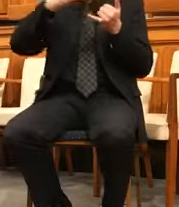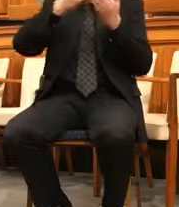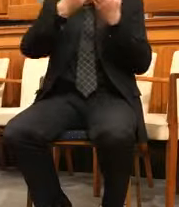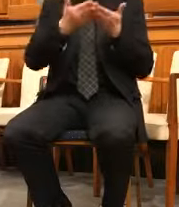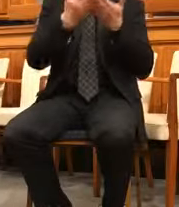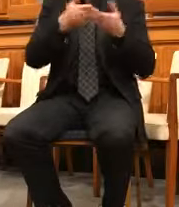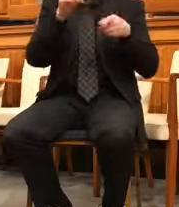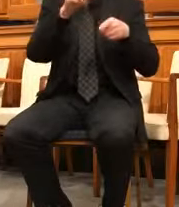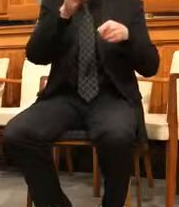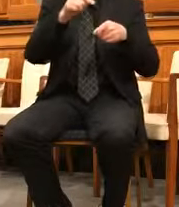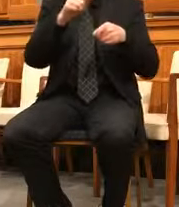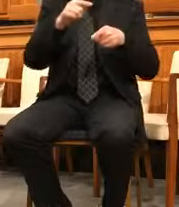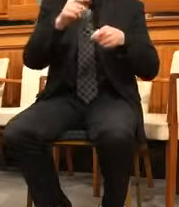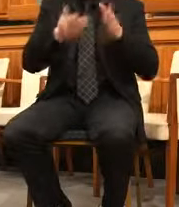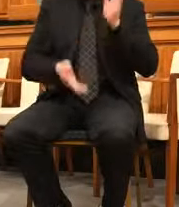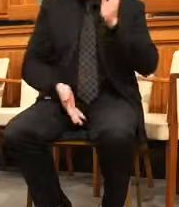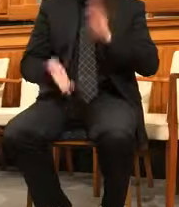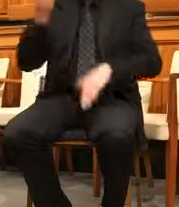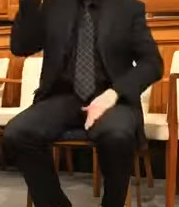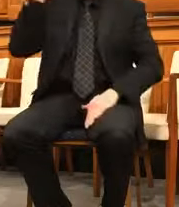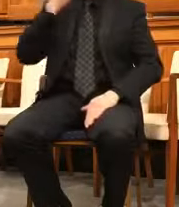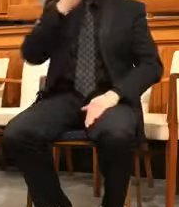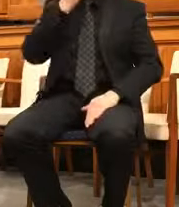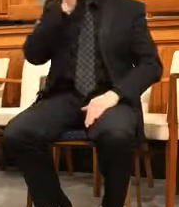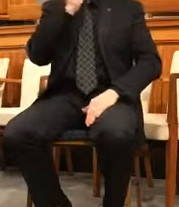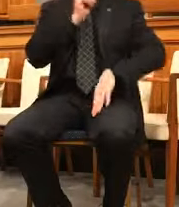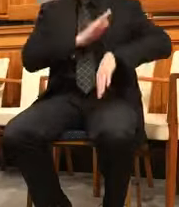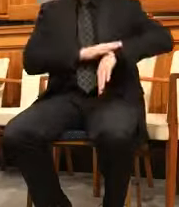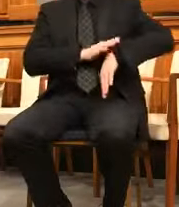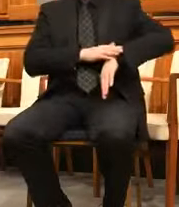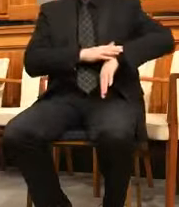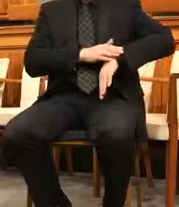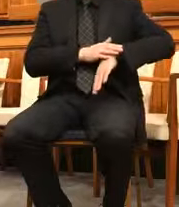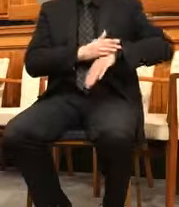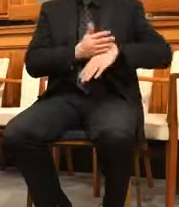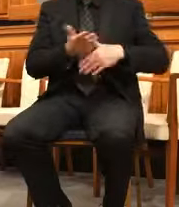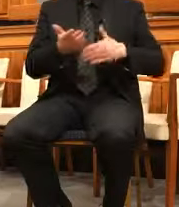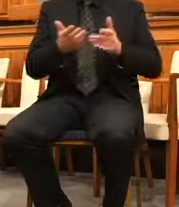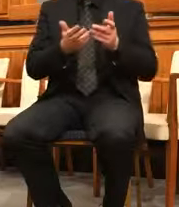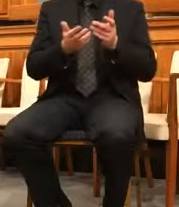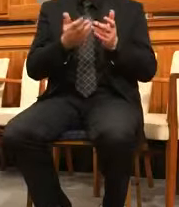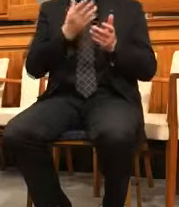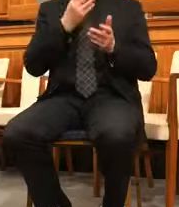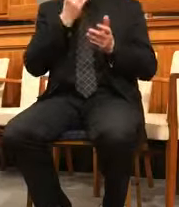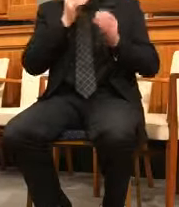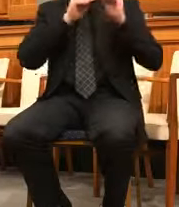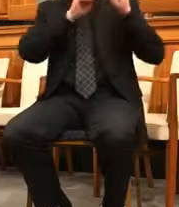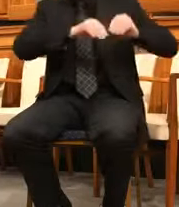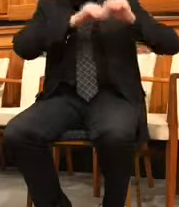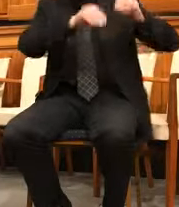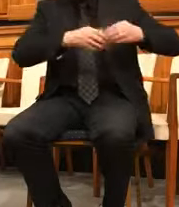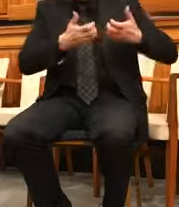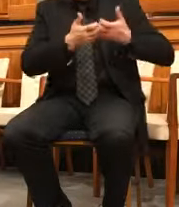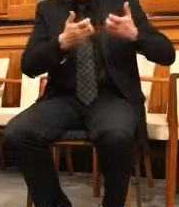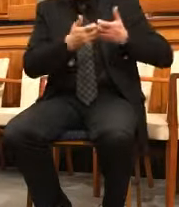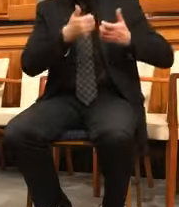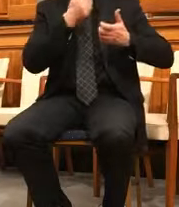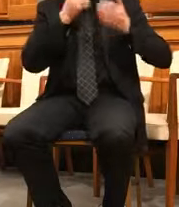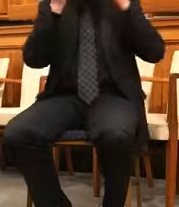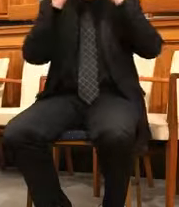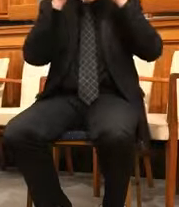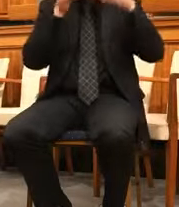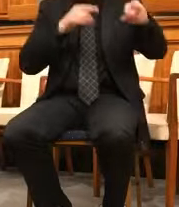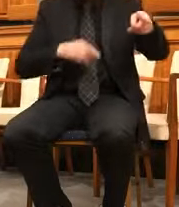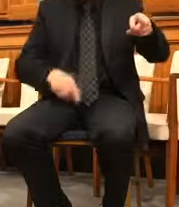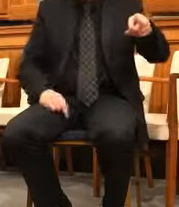ancient times, the times of Moses, how the people were taught, the mind was instructed. They were given a